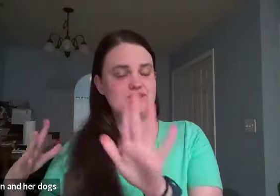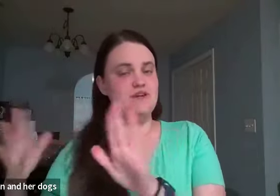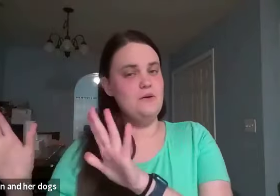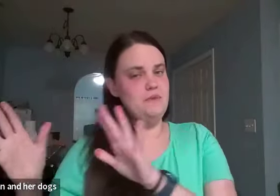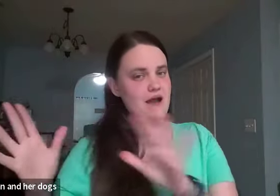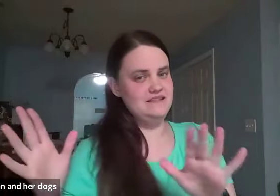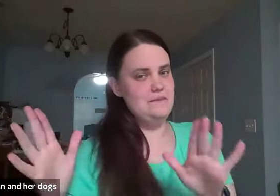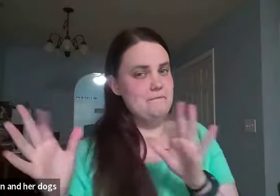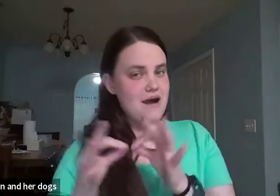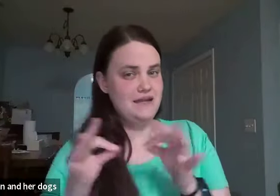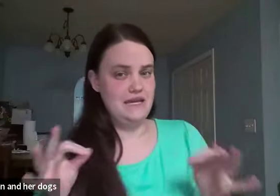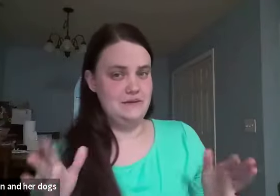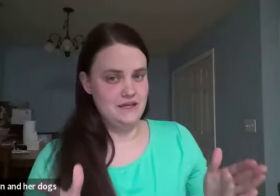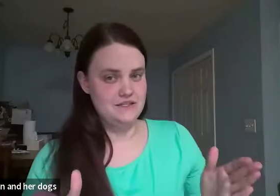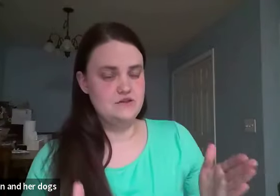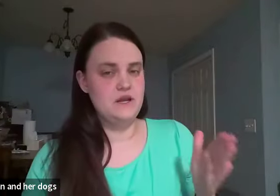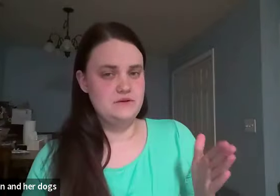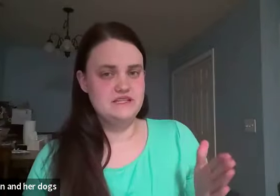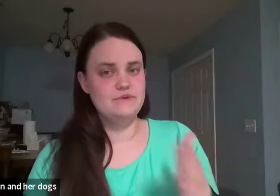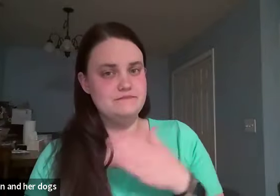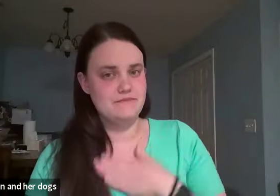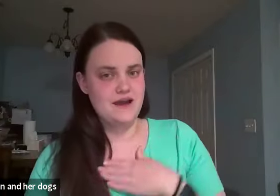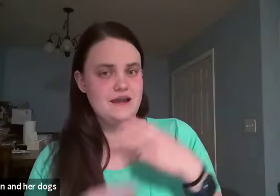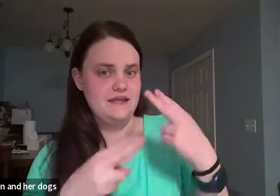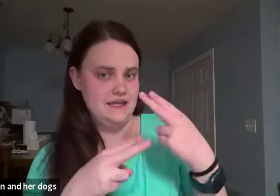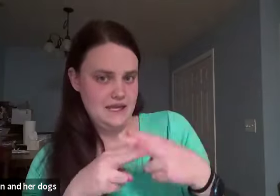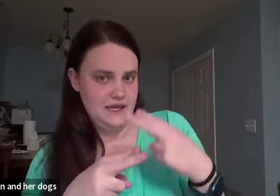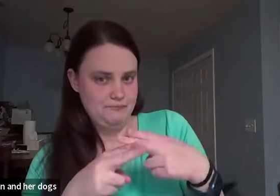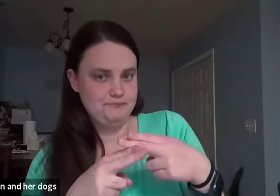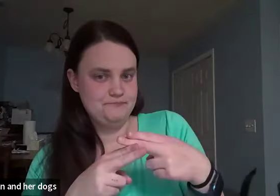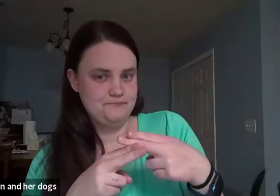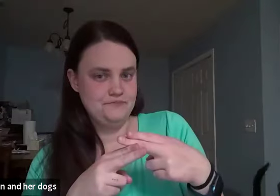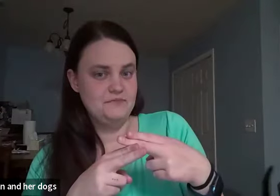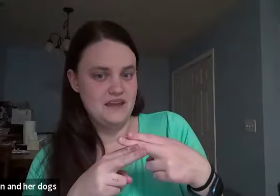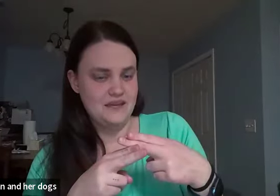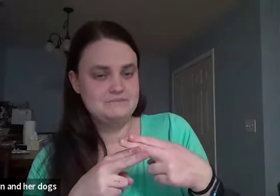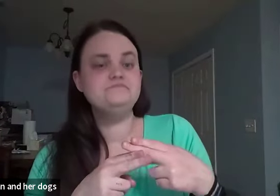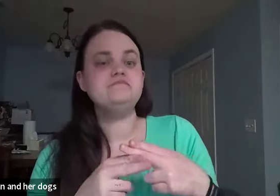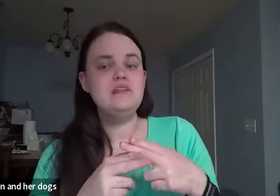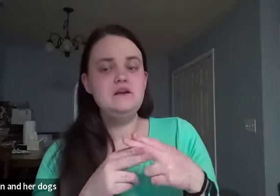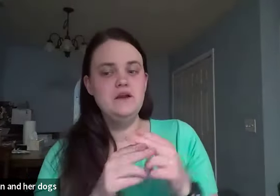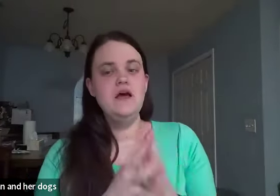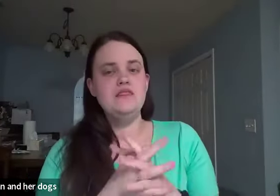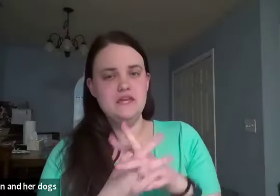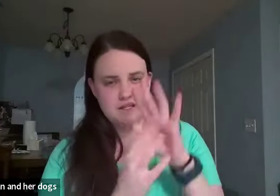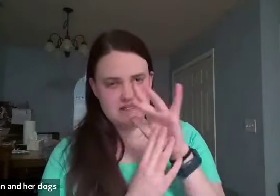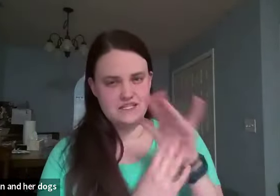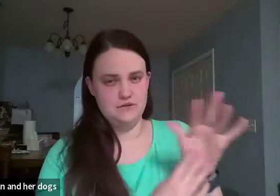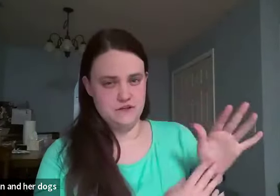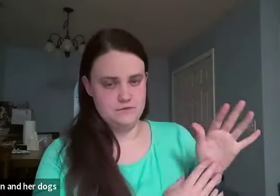names. So back to the my name is the way you would say was my name. Okay. Then, like I said, you would finger